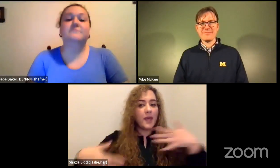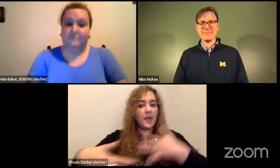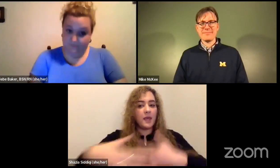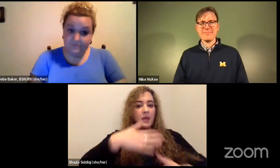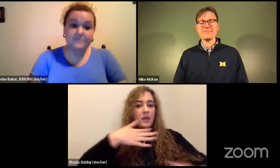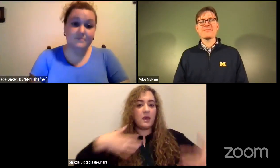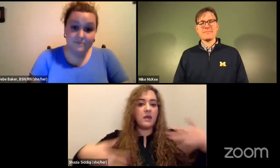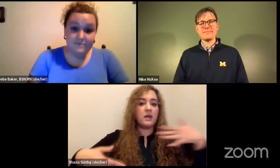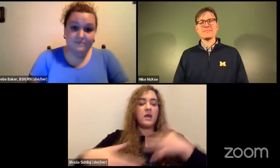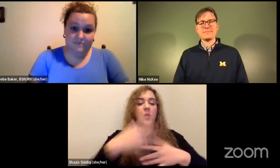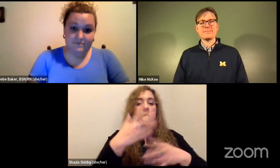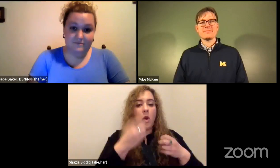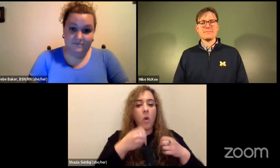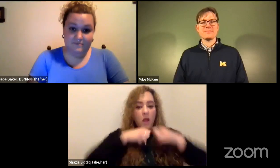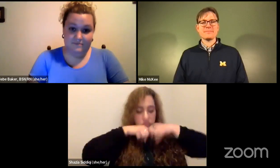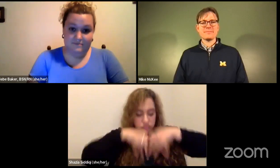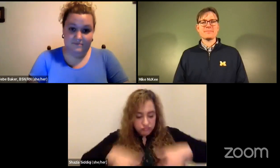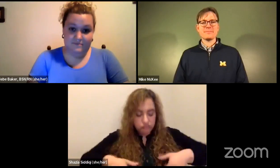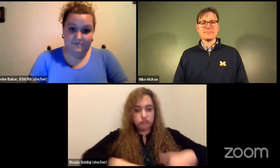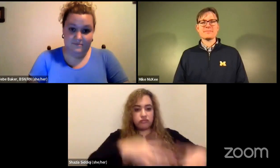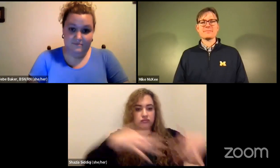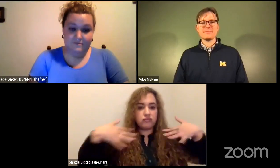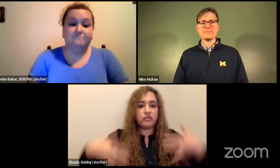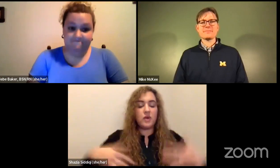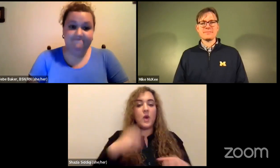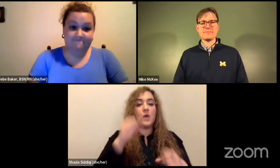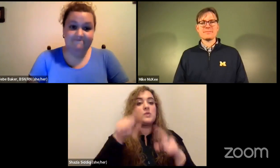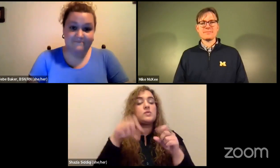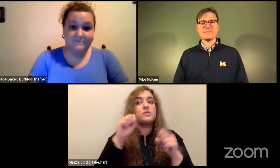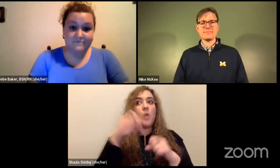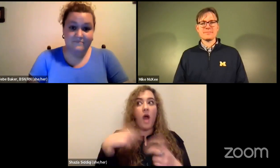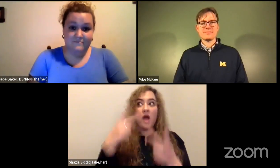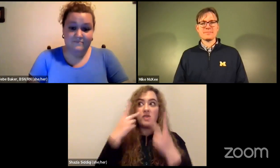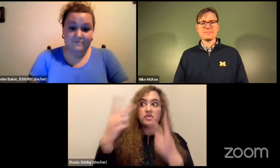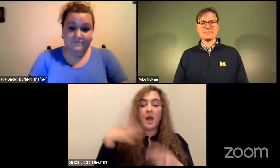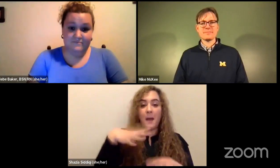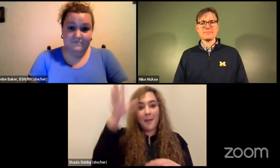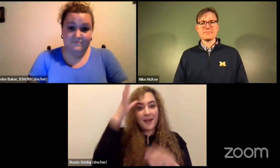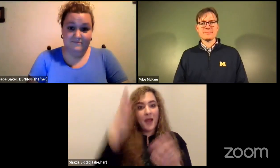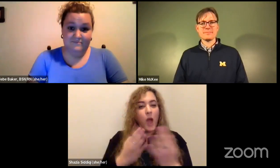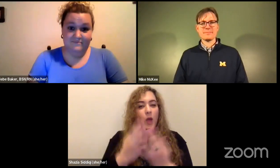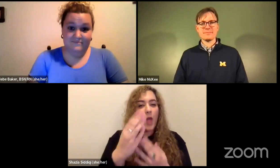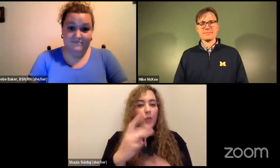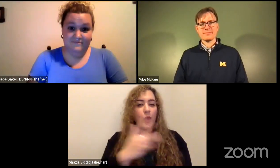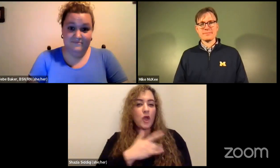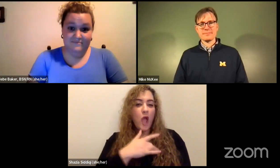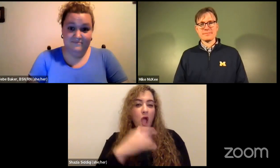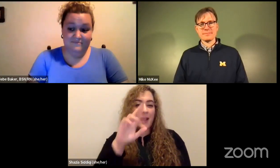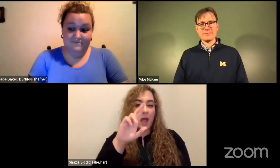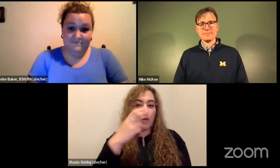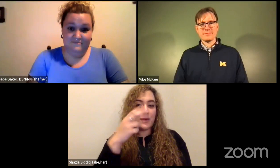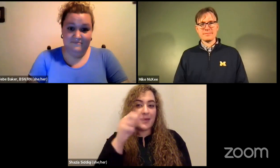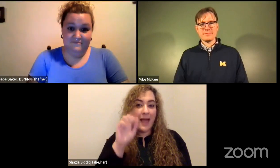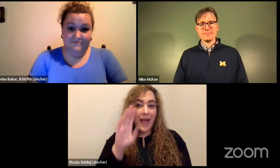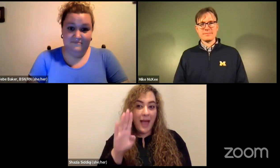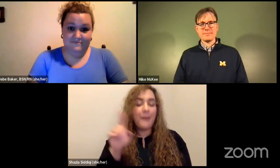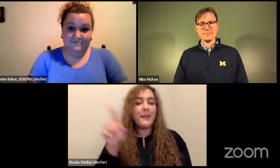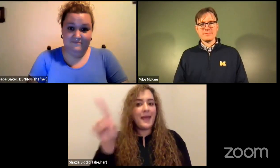is to get your blood flowing, right? Getting your heart pumping it throughout your body. When I went through my dad and going